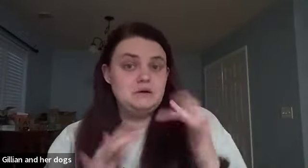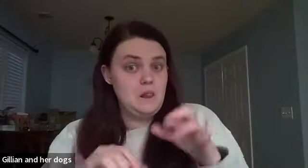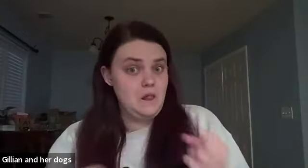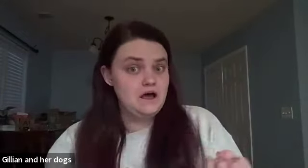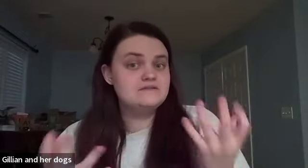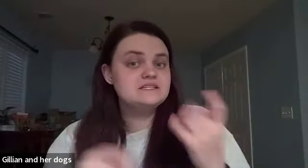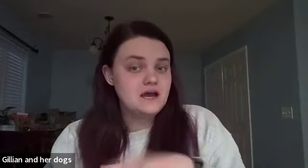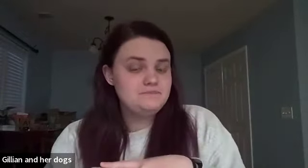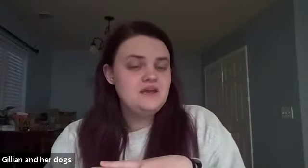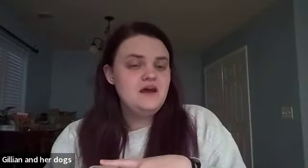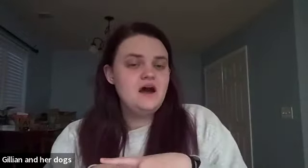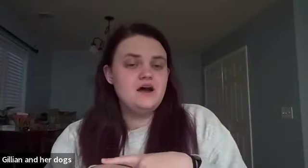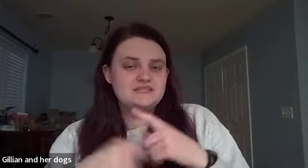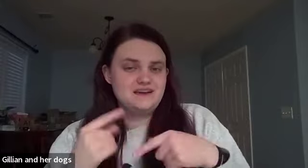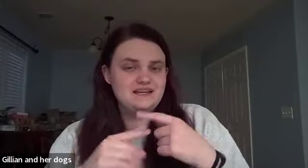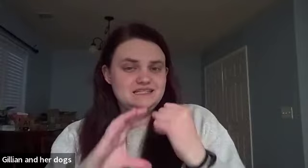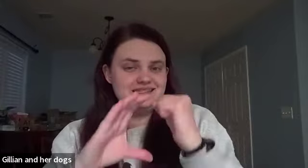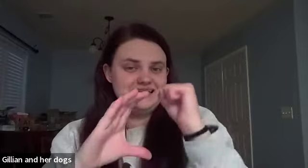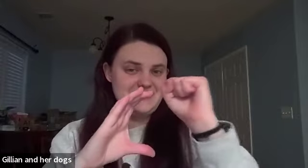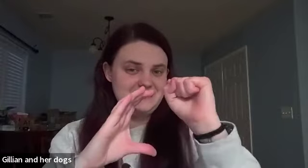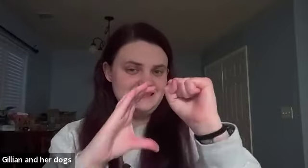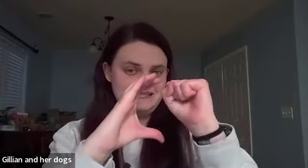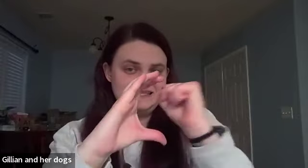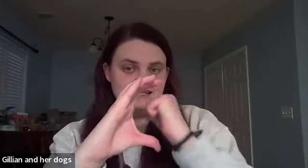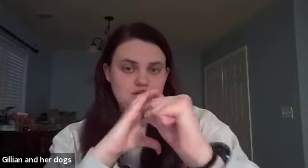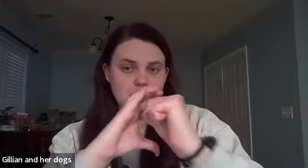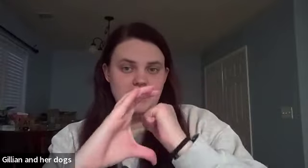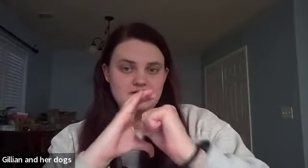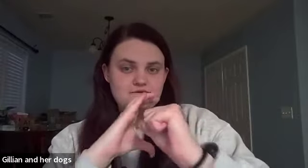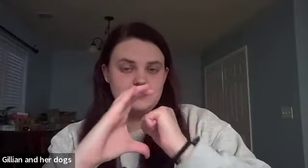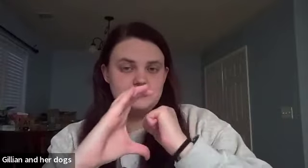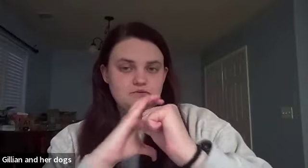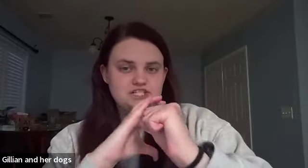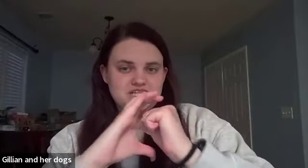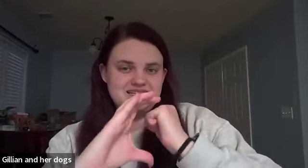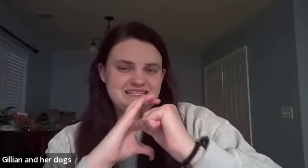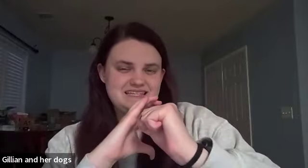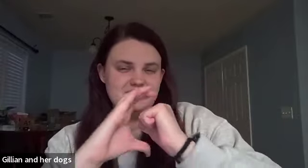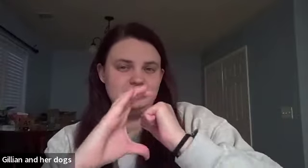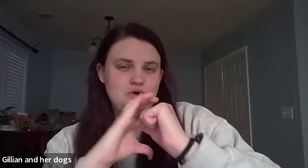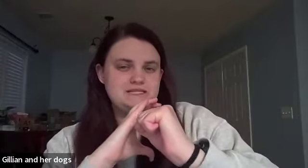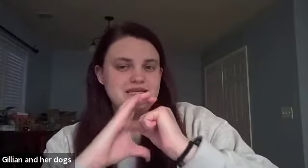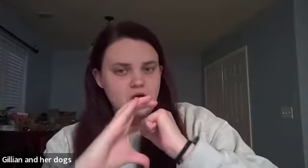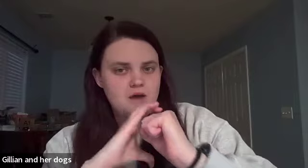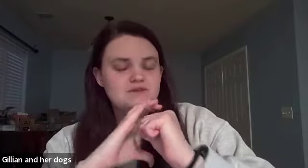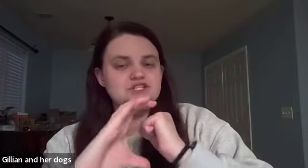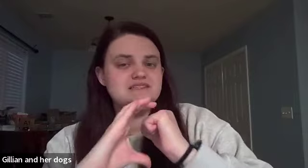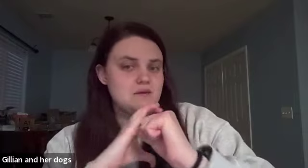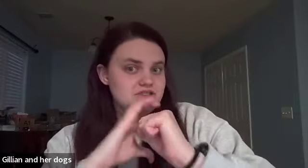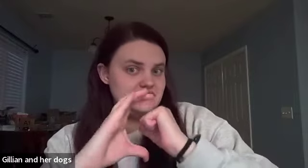a lot of the time, the sign is a S and a C, and you go back and forth, which is the sign for simcomming, which is